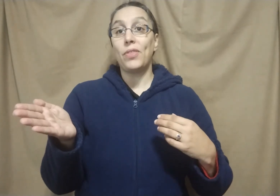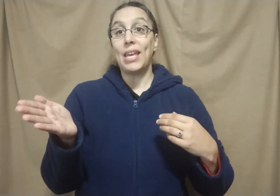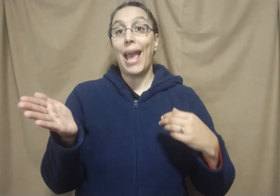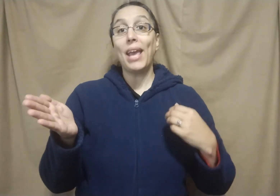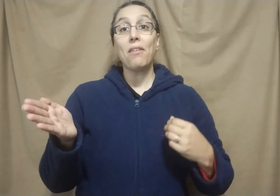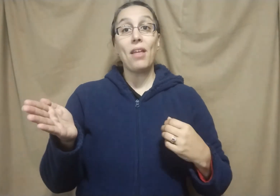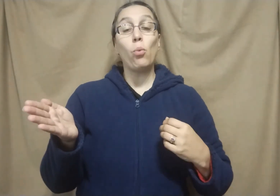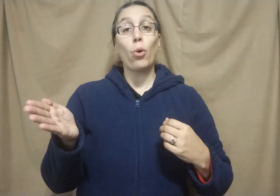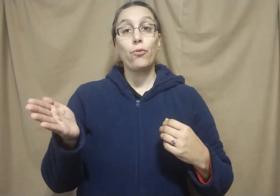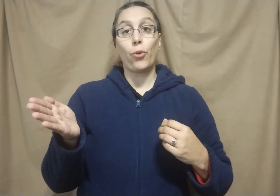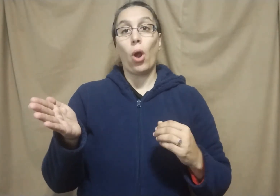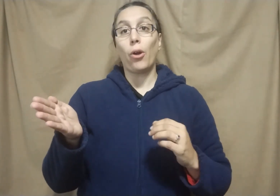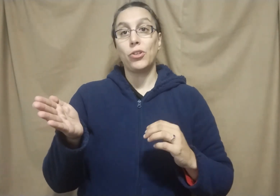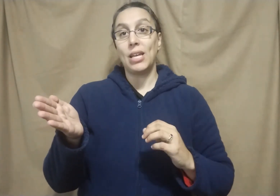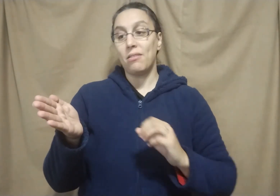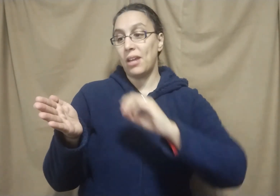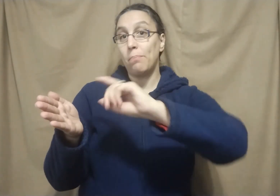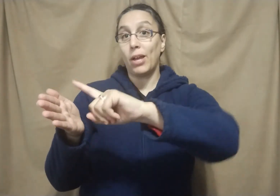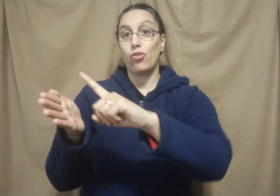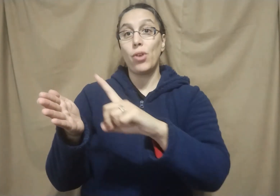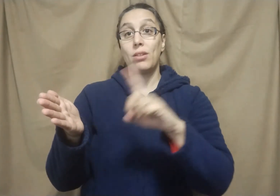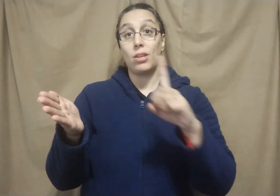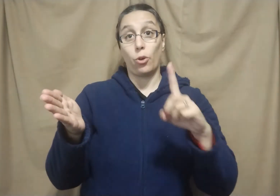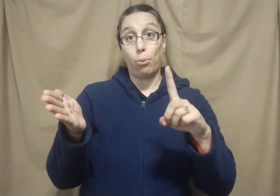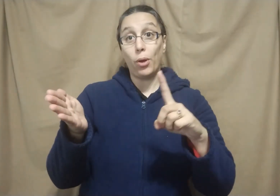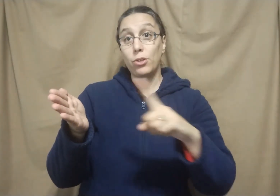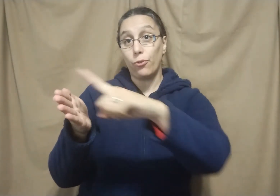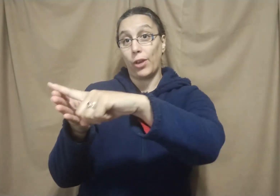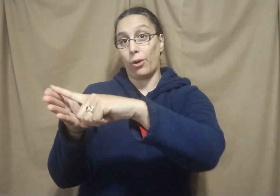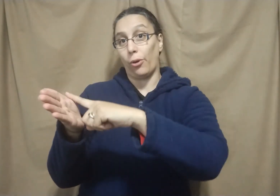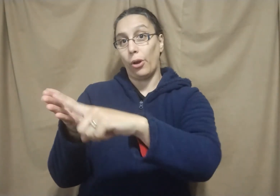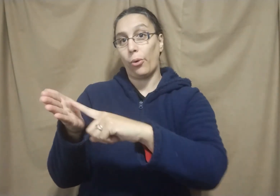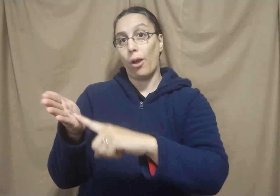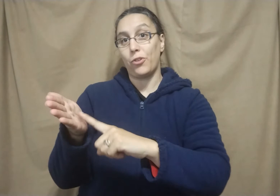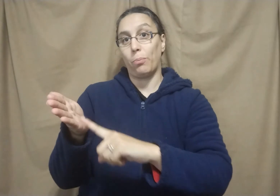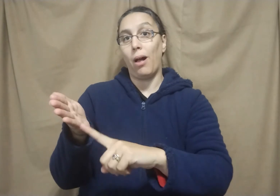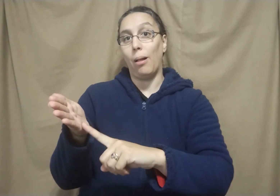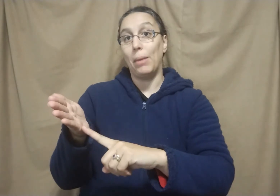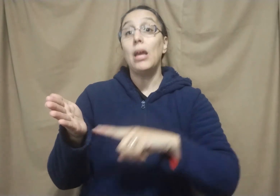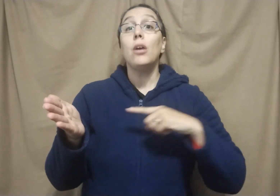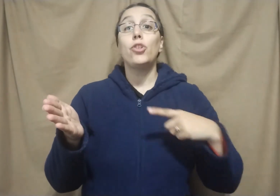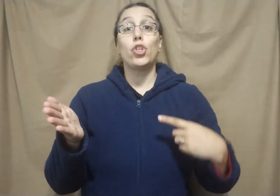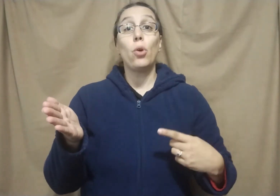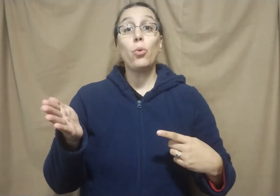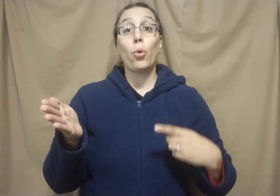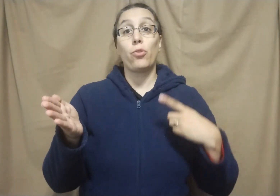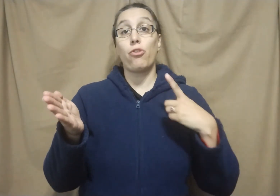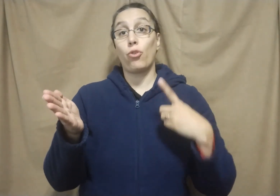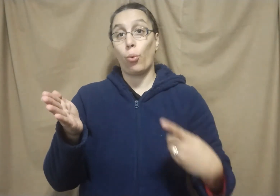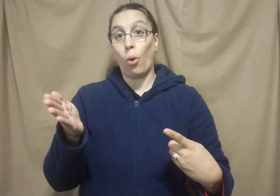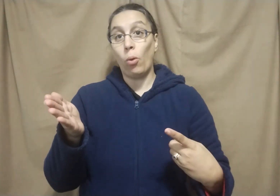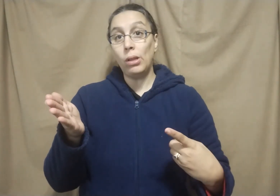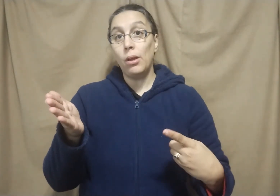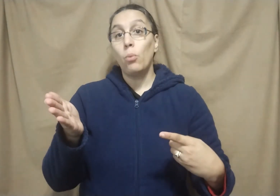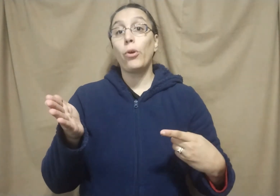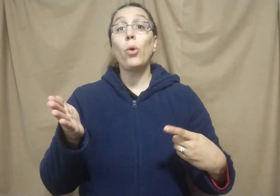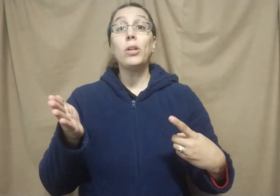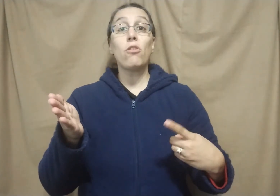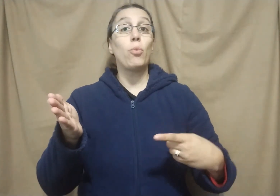the ASL word for art is done by tracing your pointer finger across your palm, to show the word scroll, we're going to switch